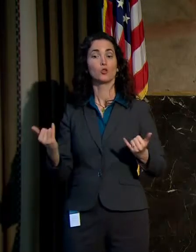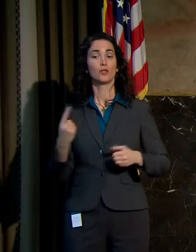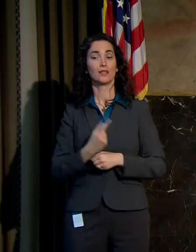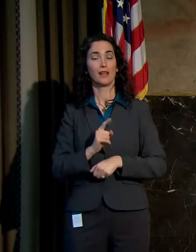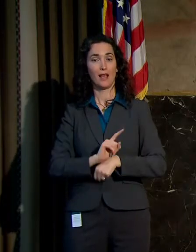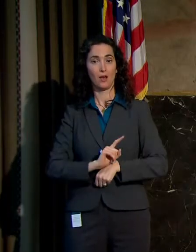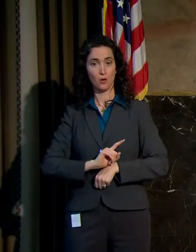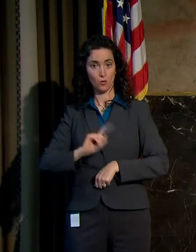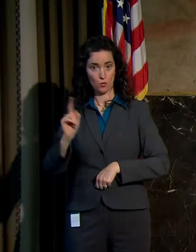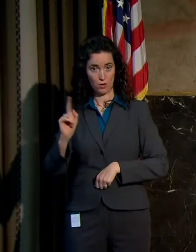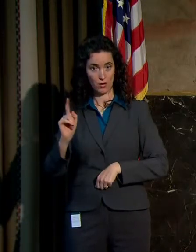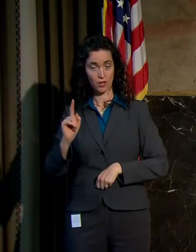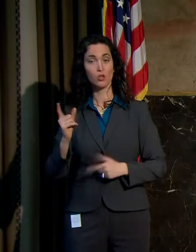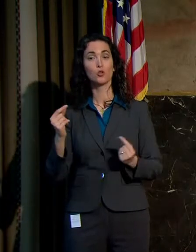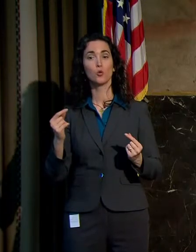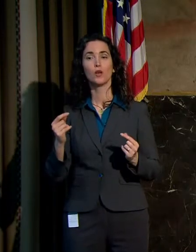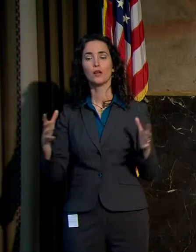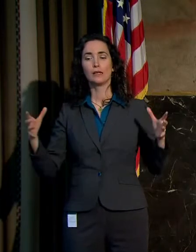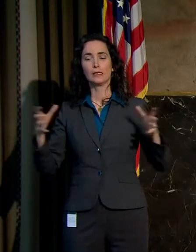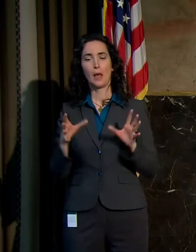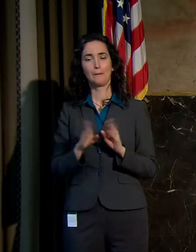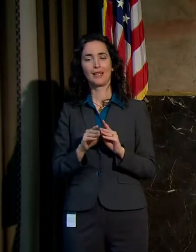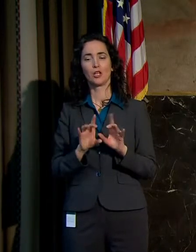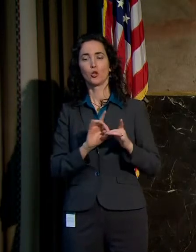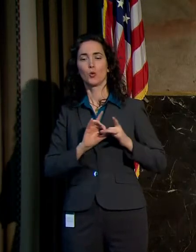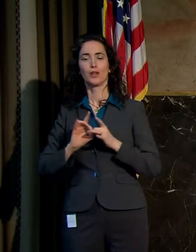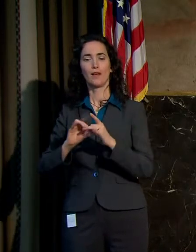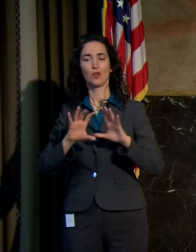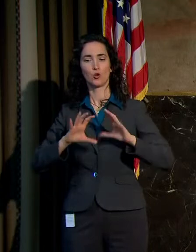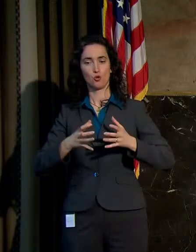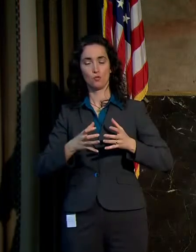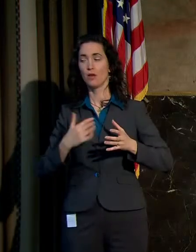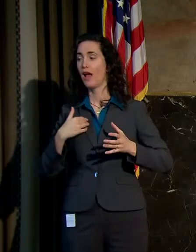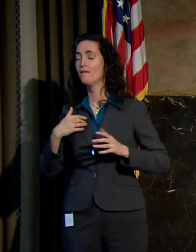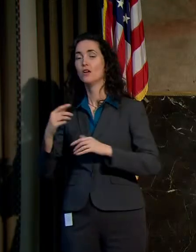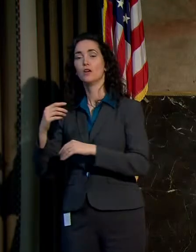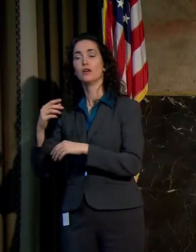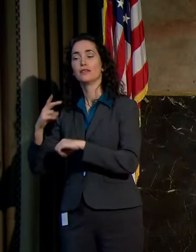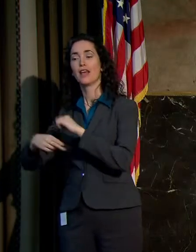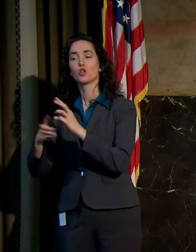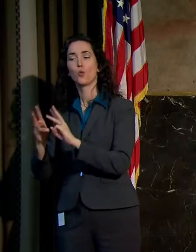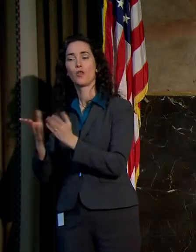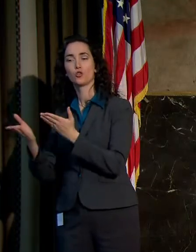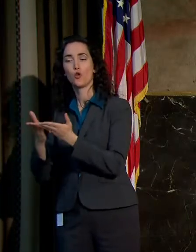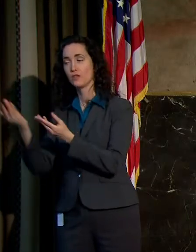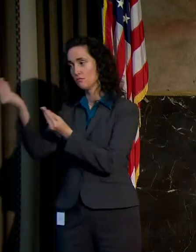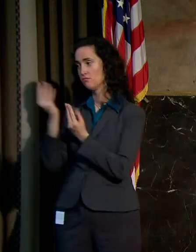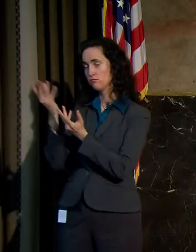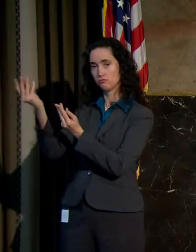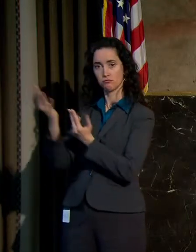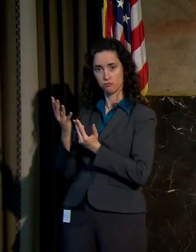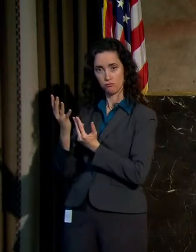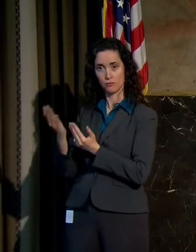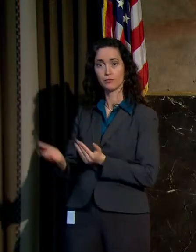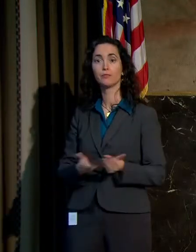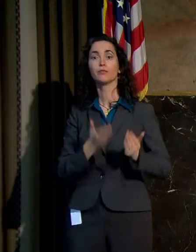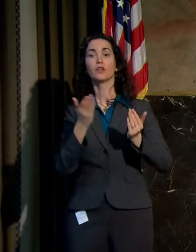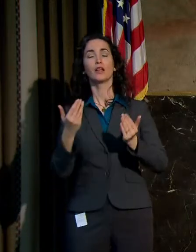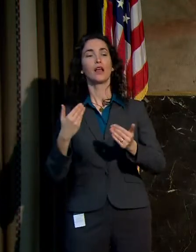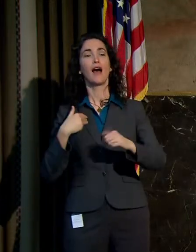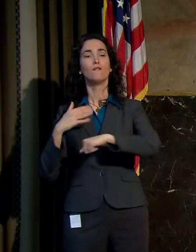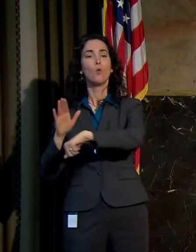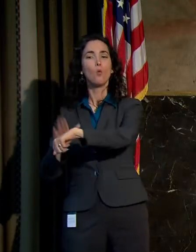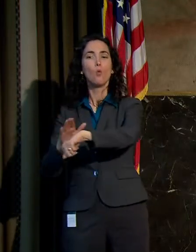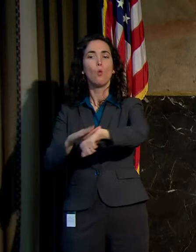we also had a unified command group meeting that included a National Weather Service briefing on the winter weather advisory that has been